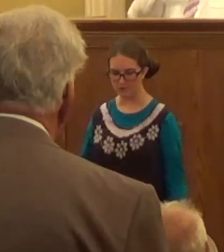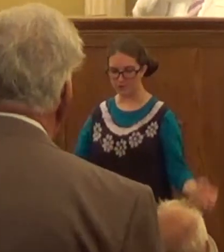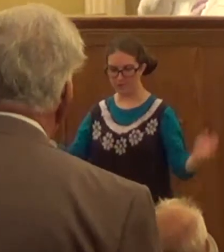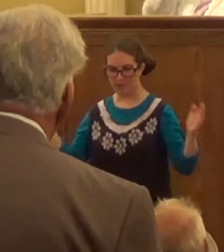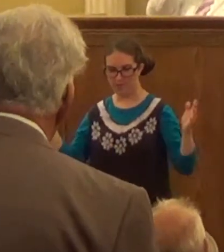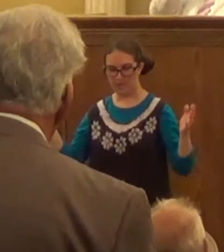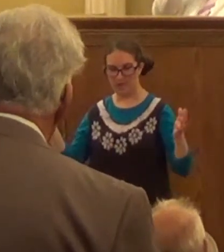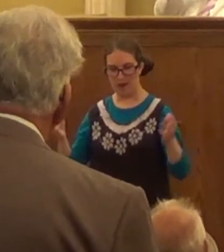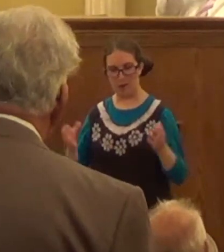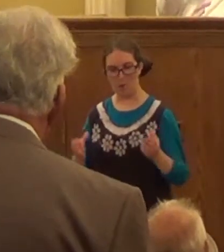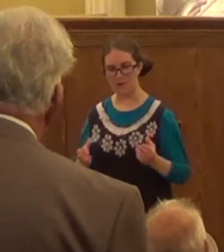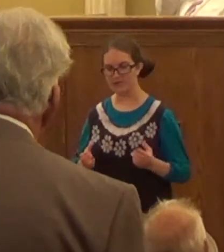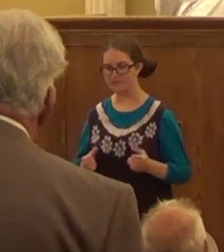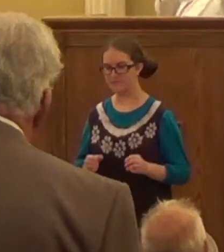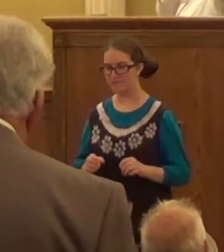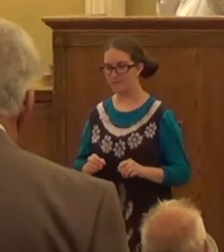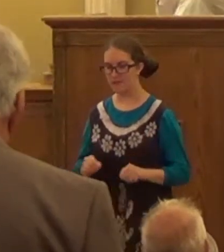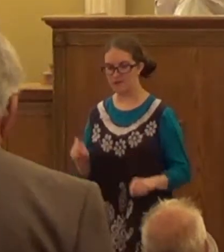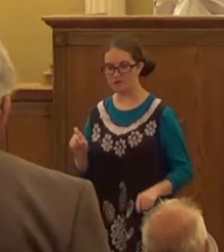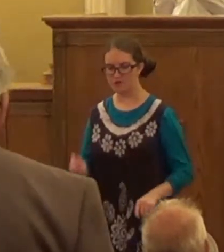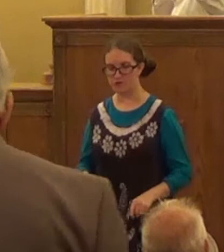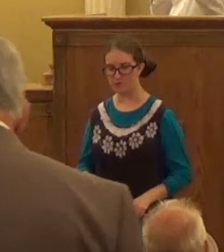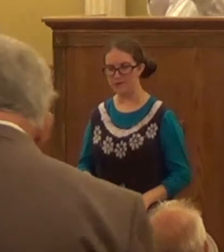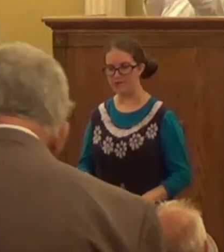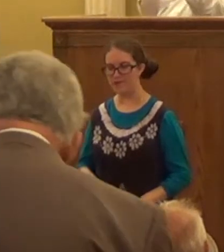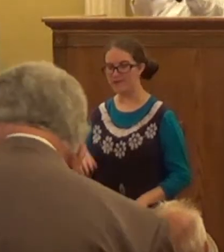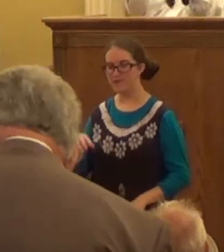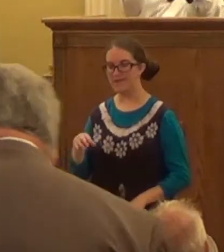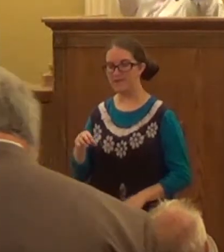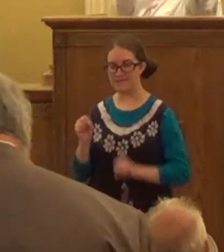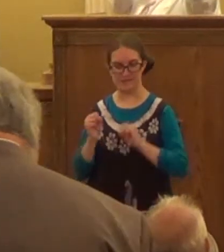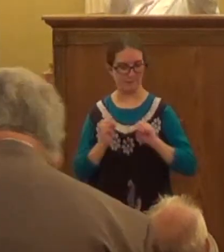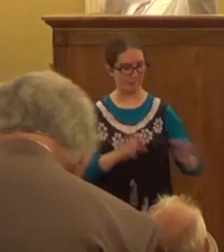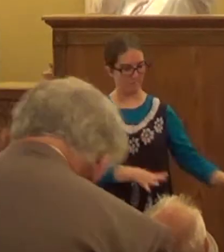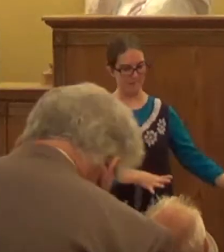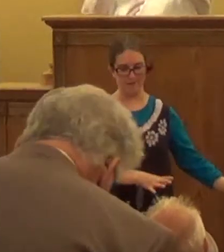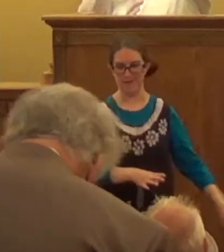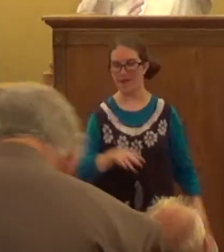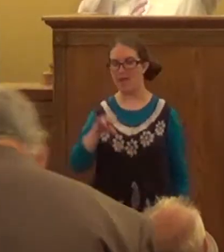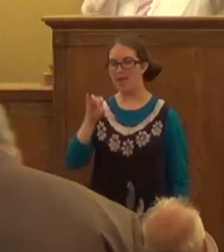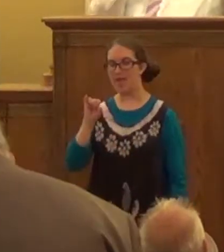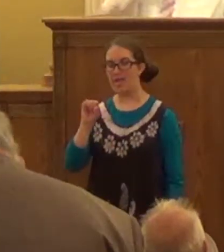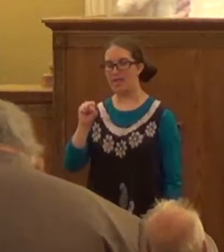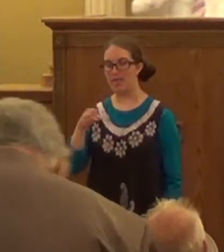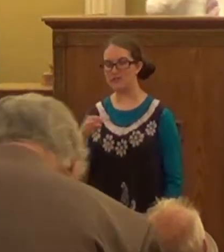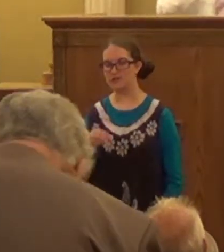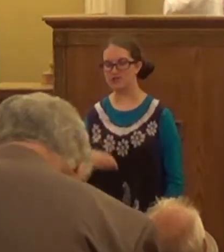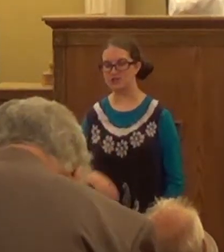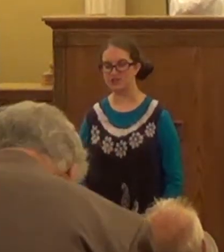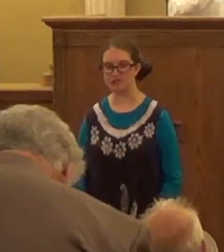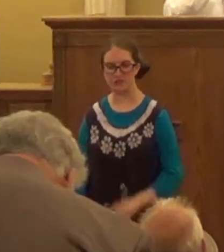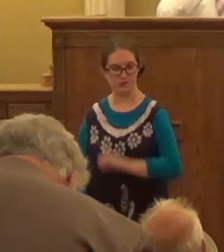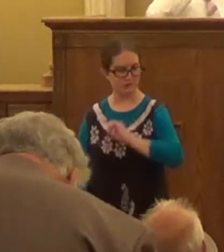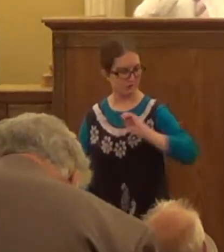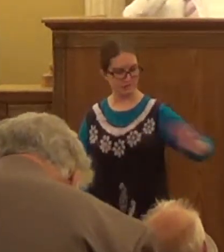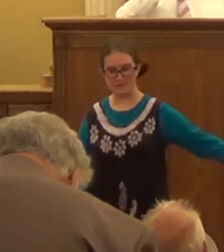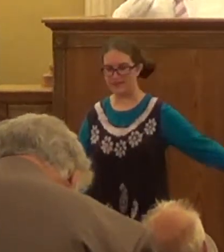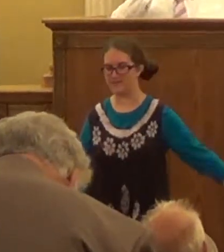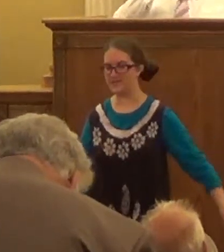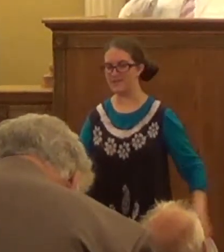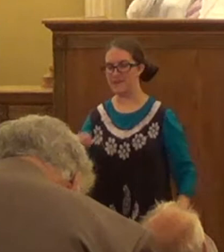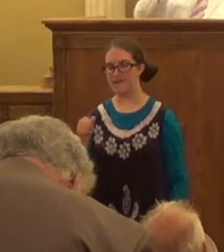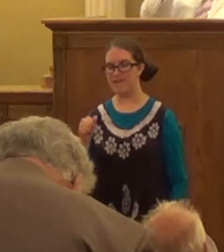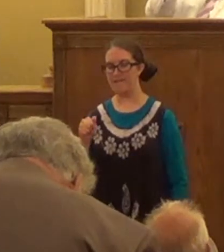I encourage you tonight that you need to get Ishmael out of your life. I encourage you tonight, you need to get Hagar out of your